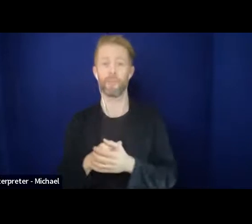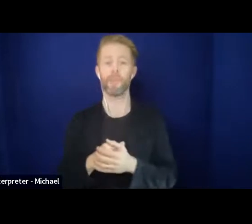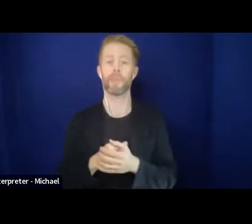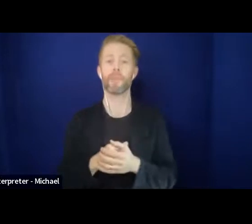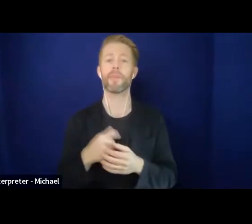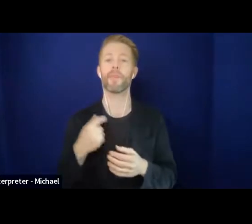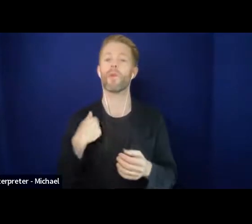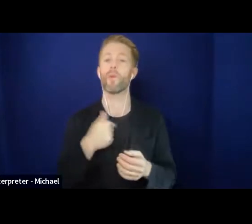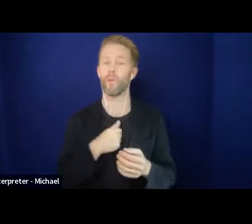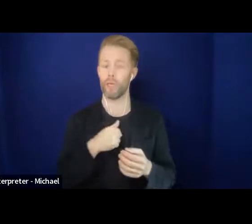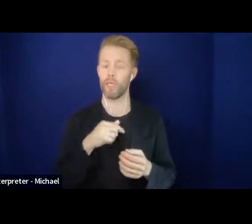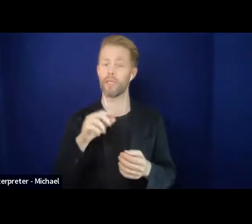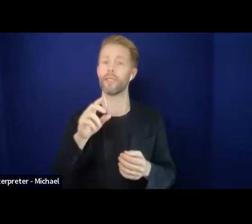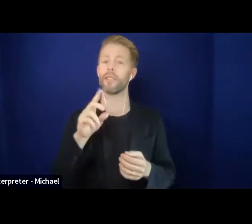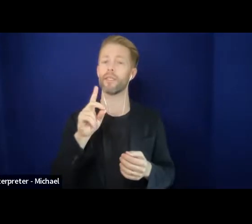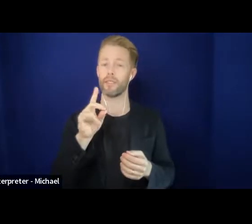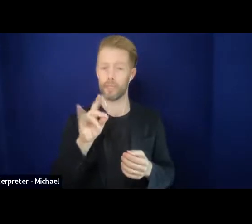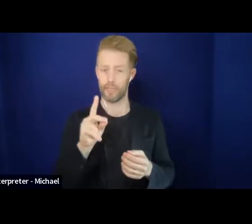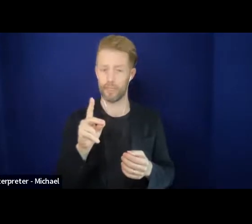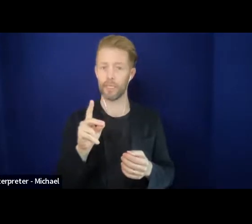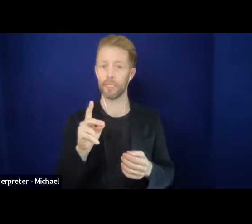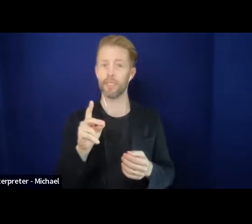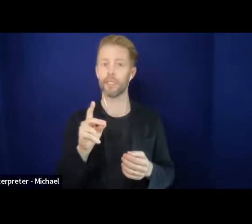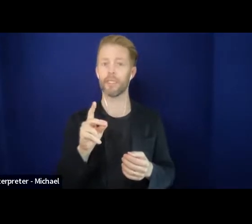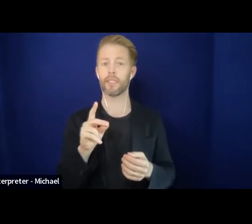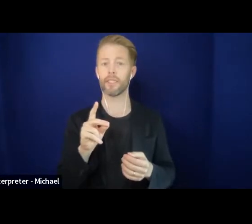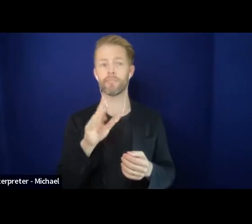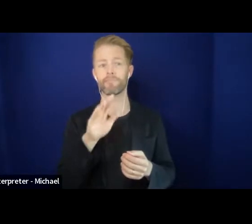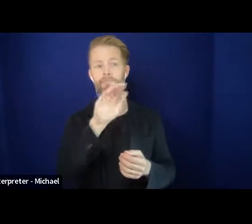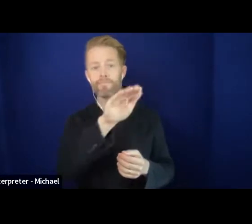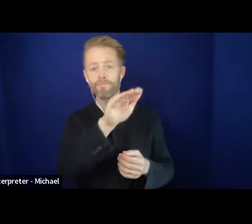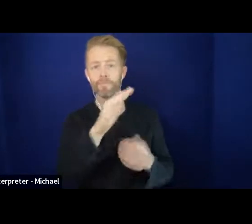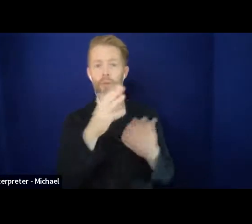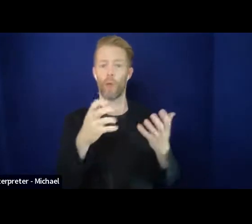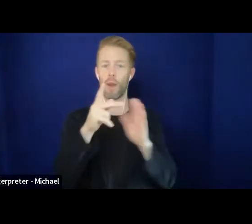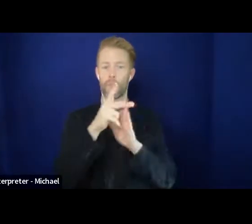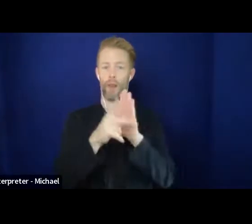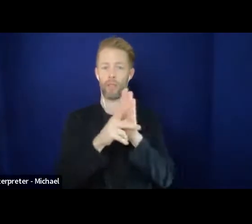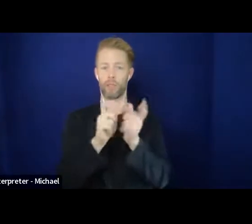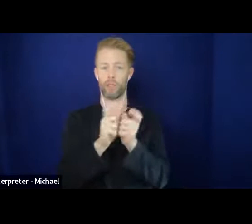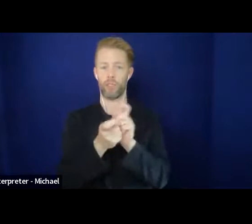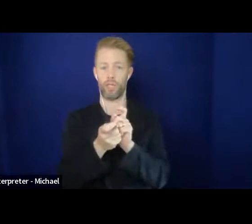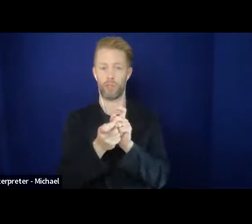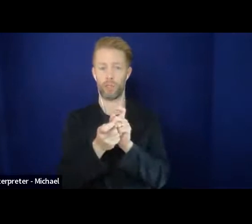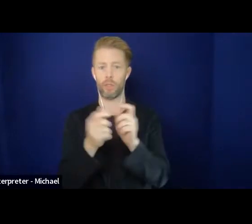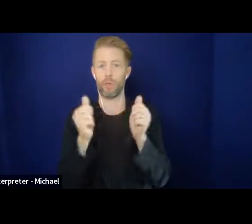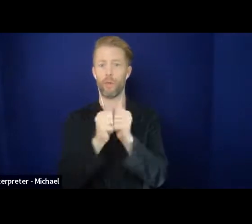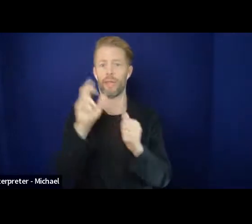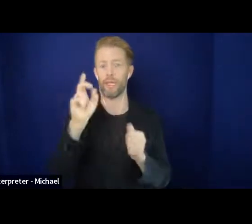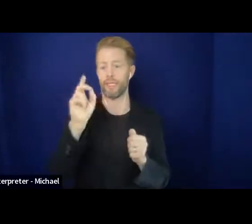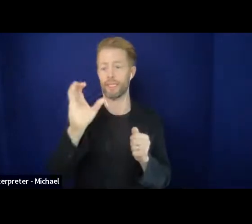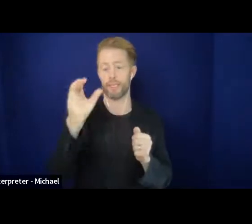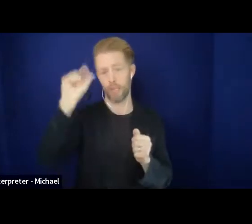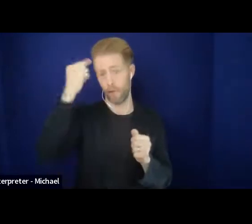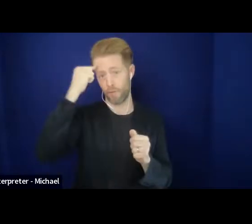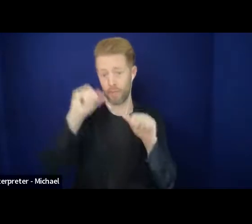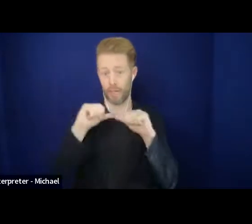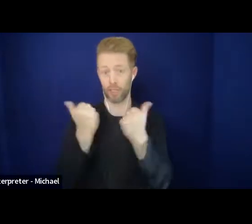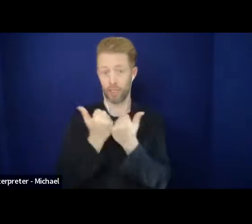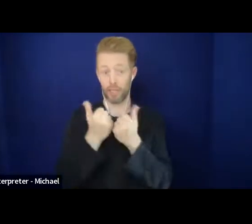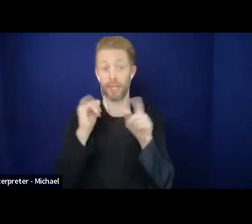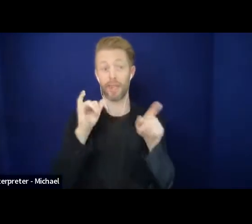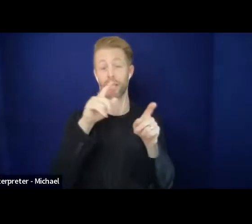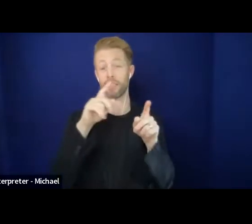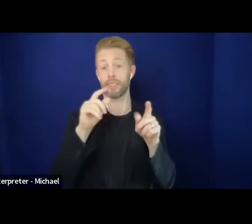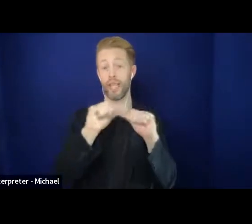the door to try and have conversation of policy changes with the DC government agency that oversees the